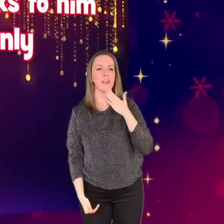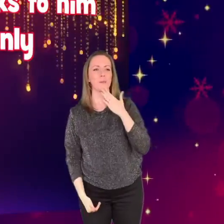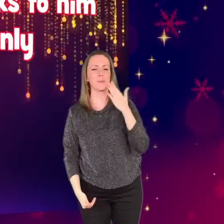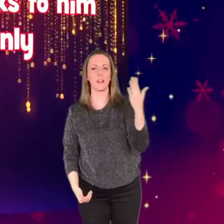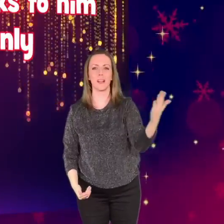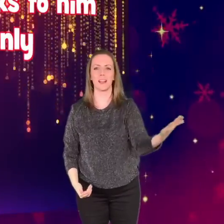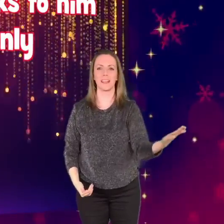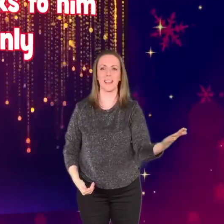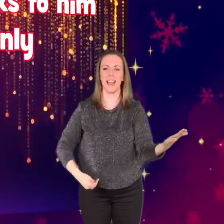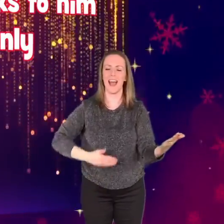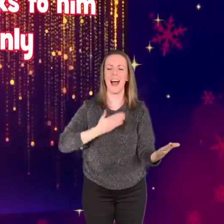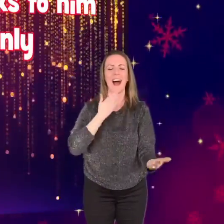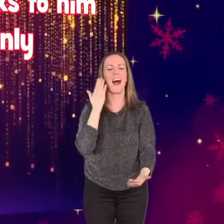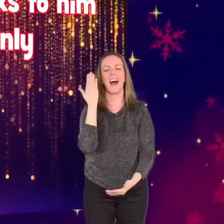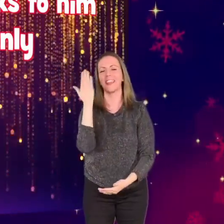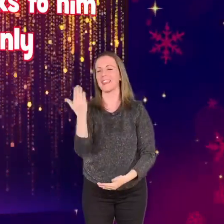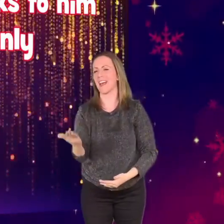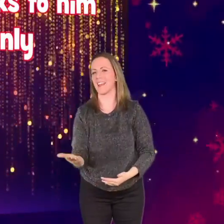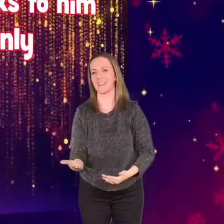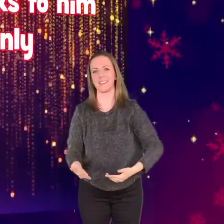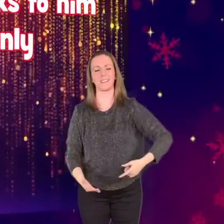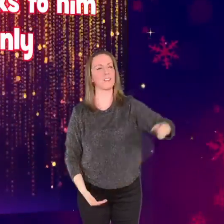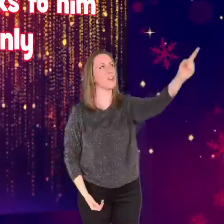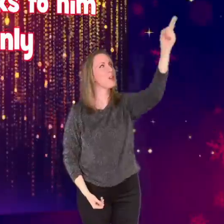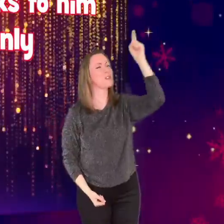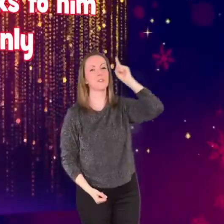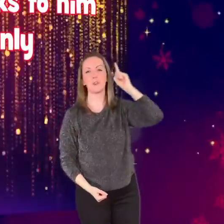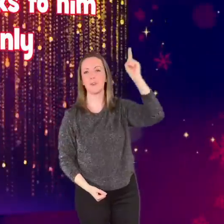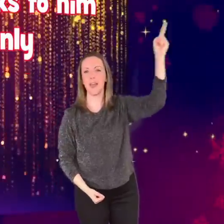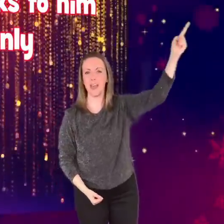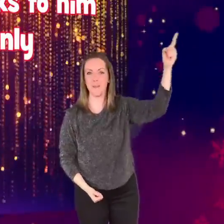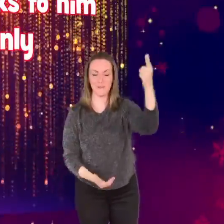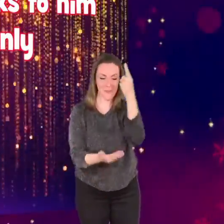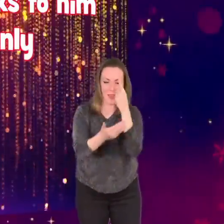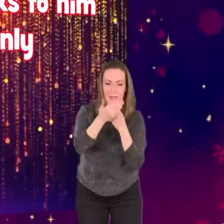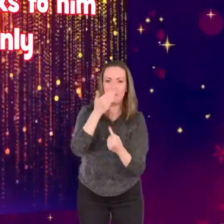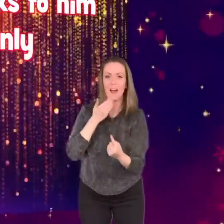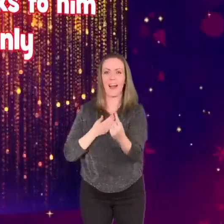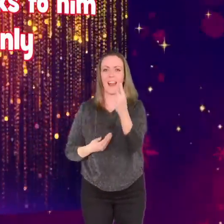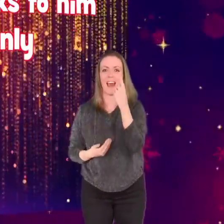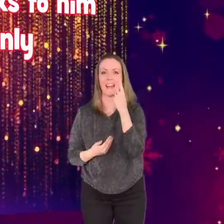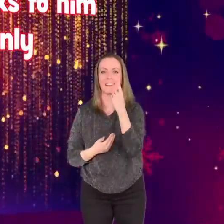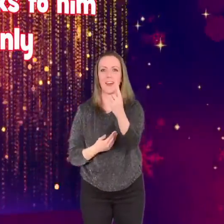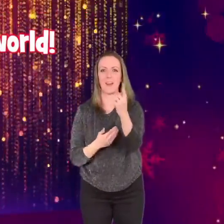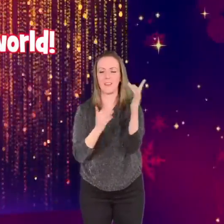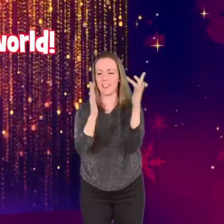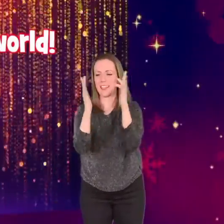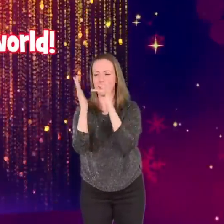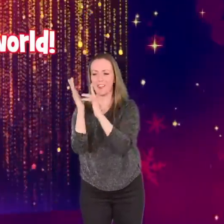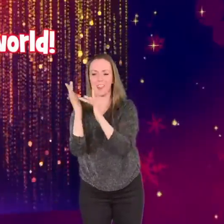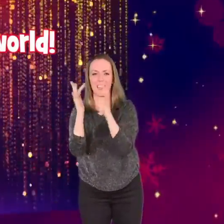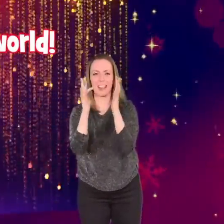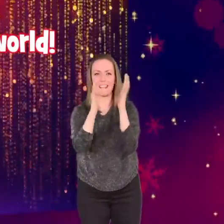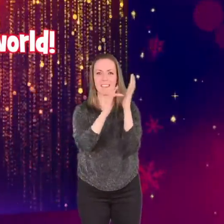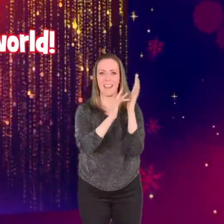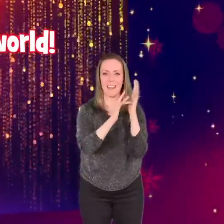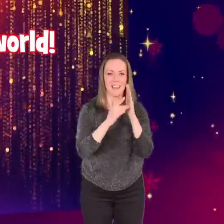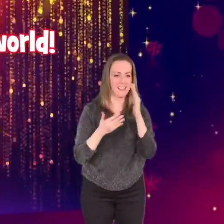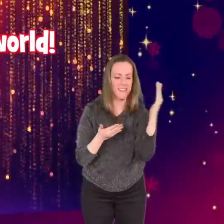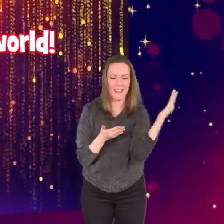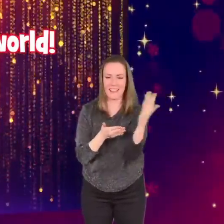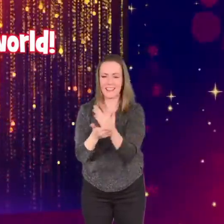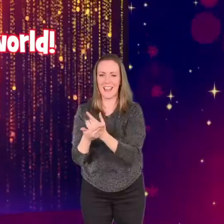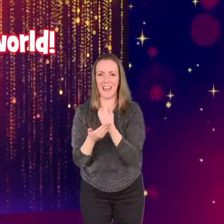we'll bring our thanks to Him The one and only Jesus